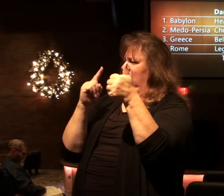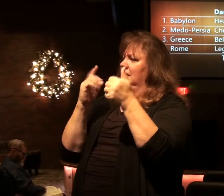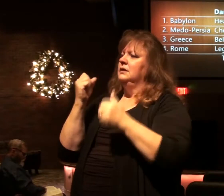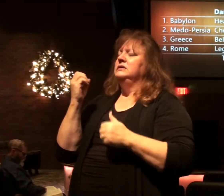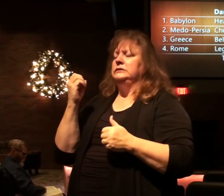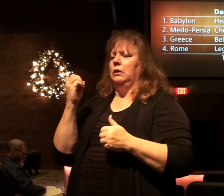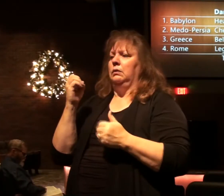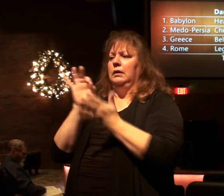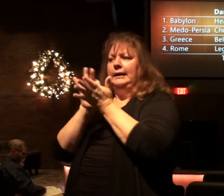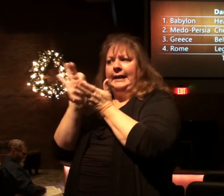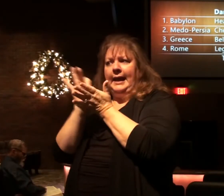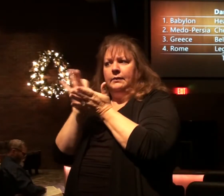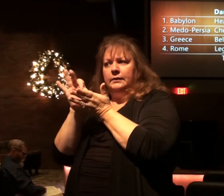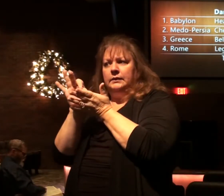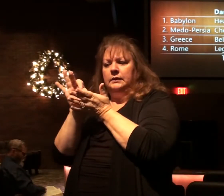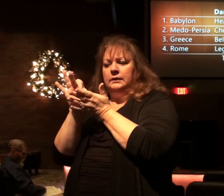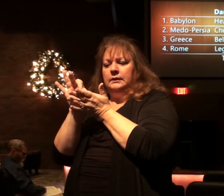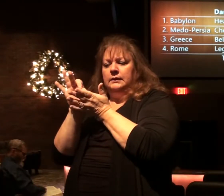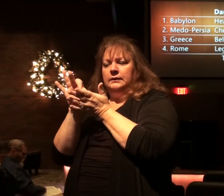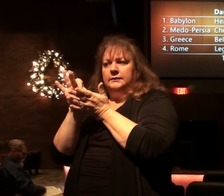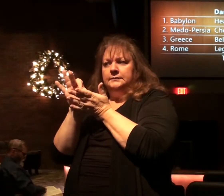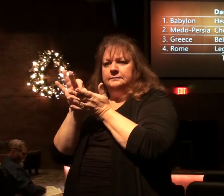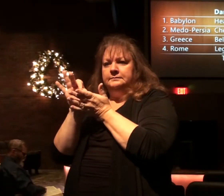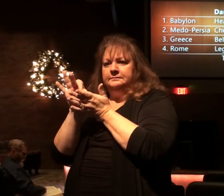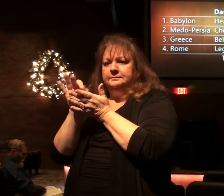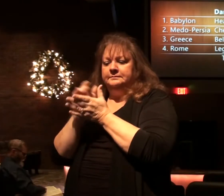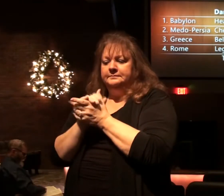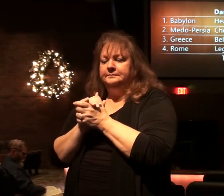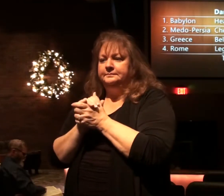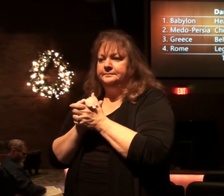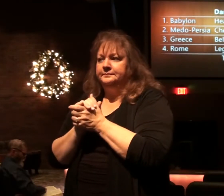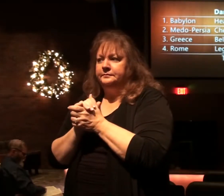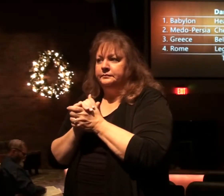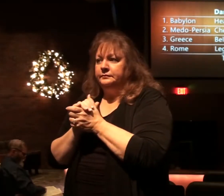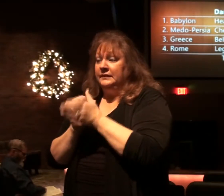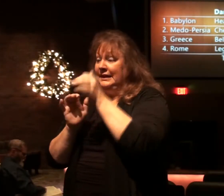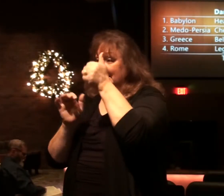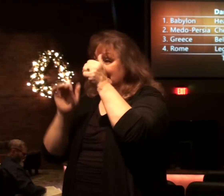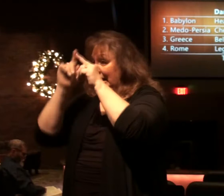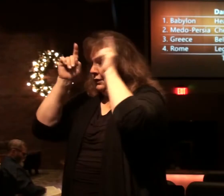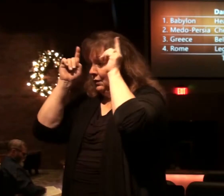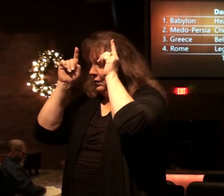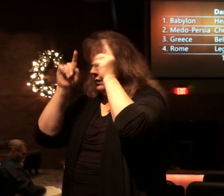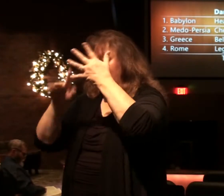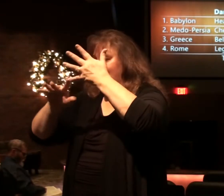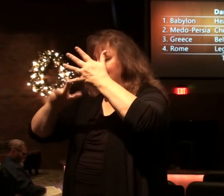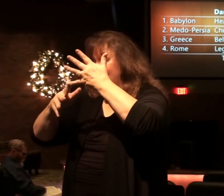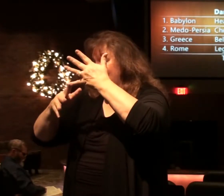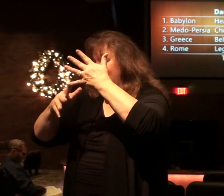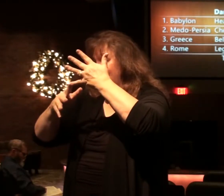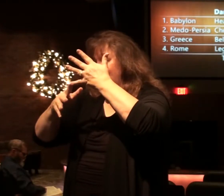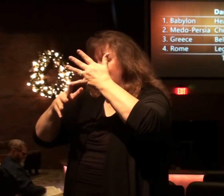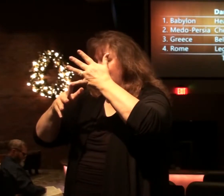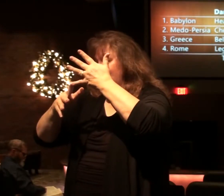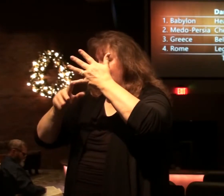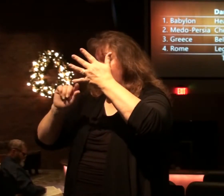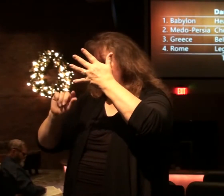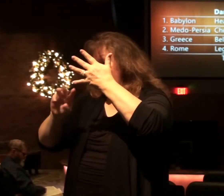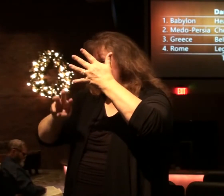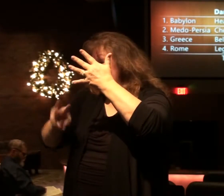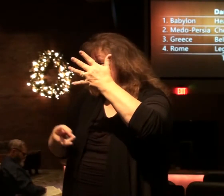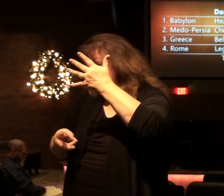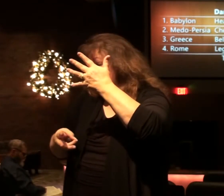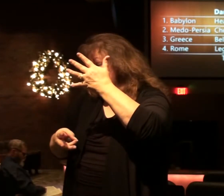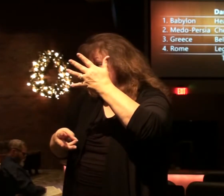So we're counting. We have 1, 2, 3, 4. The 10 horns can be a 5th, and the little horn can be a 6th.